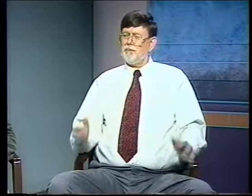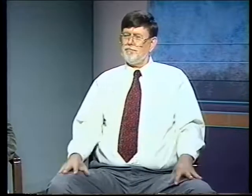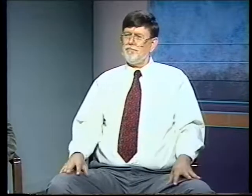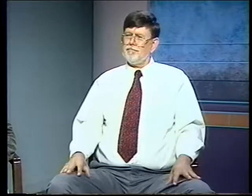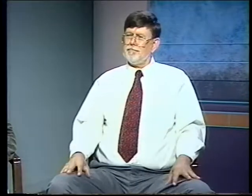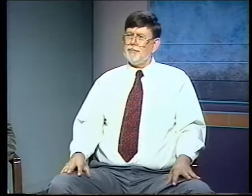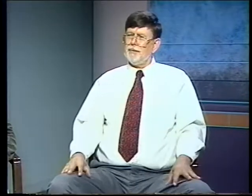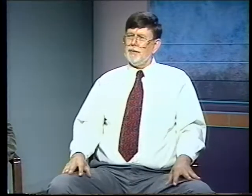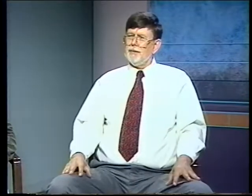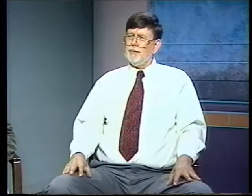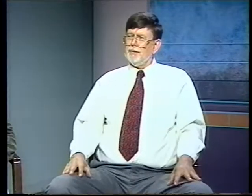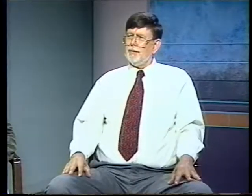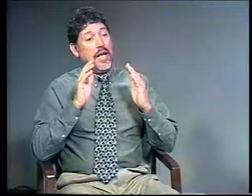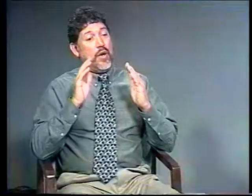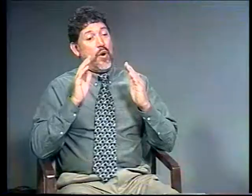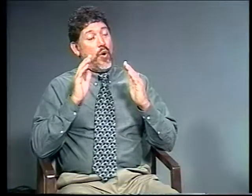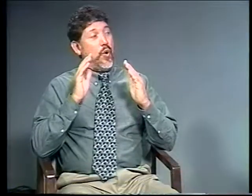in an appropriate way and comply with them.